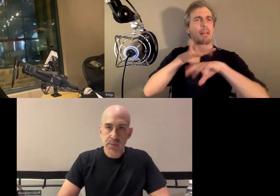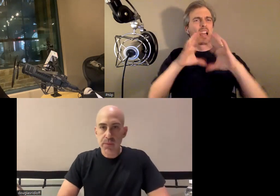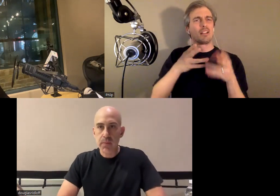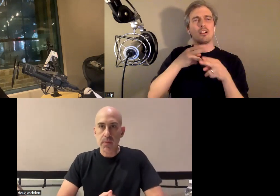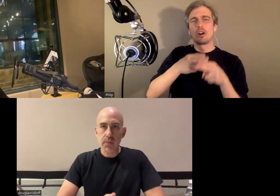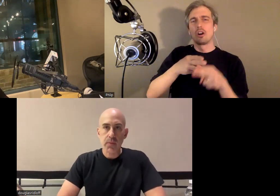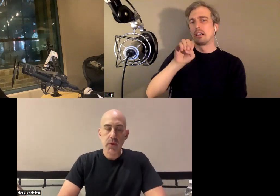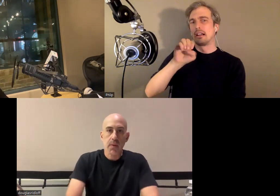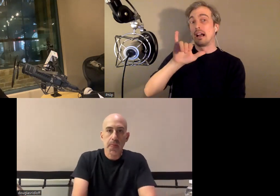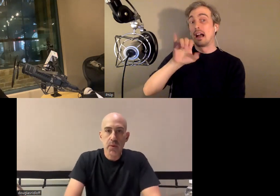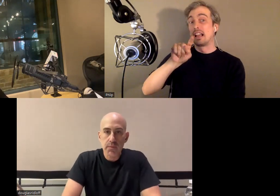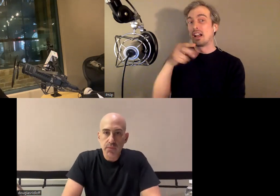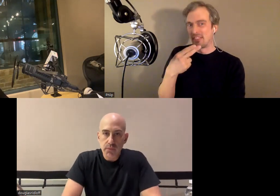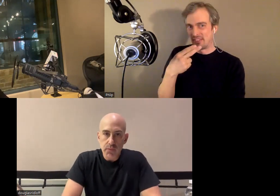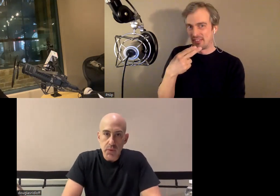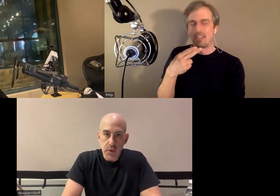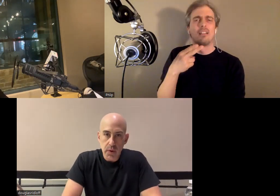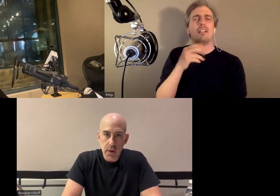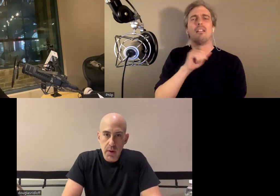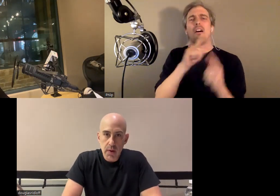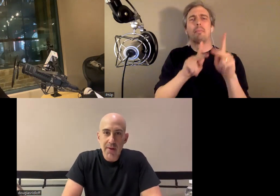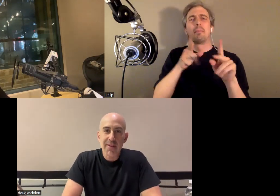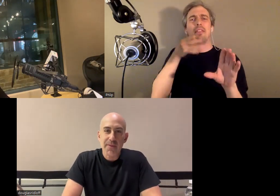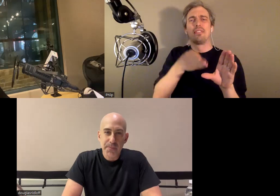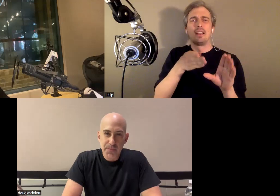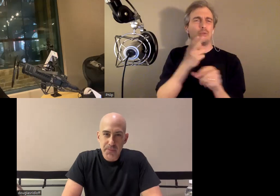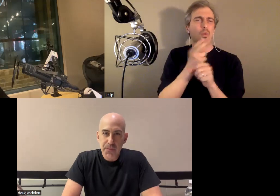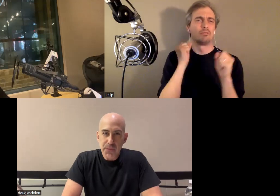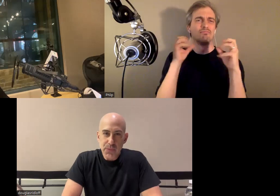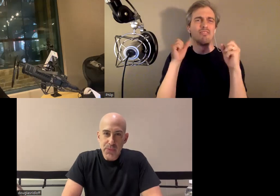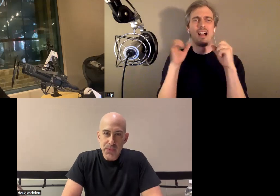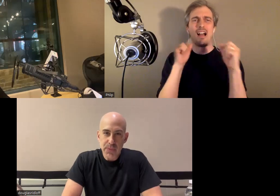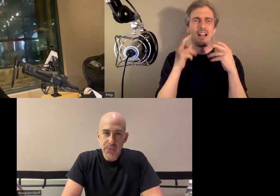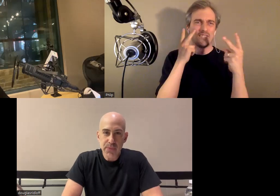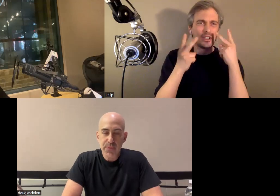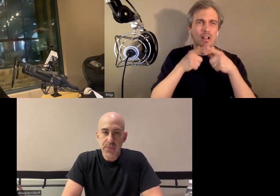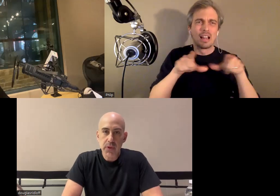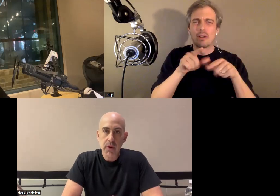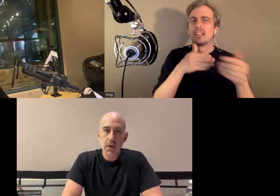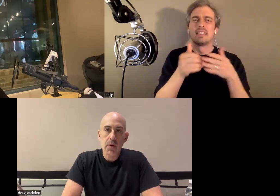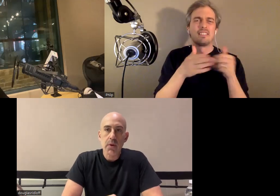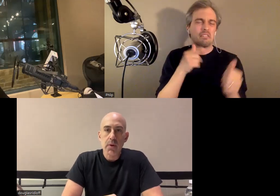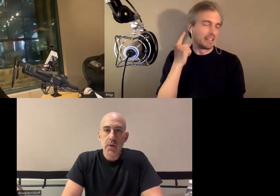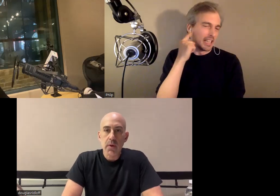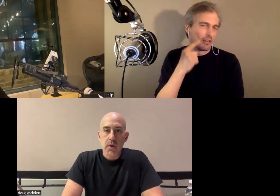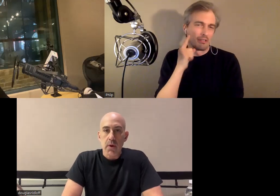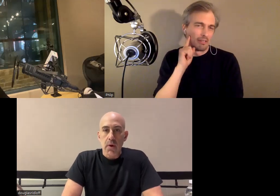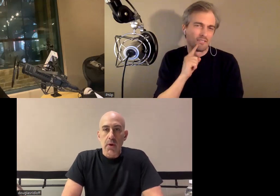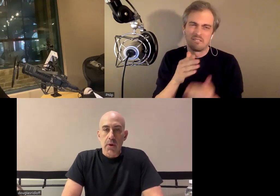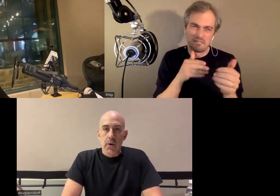of hearing ability. For decades, deaf artists have adapted those stories for the stage in the form of ASL